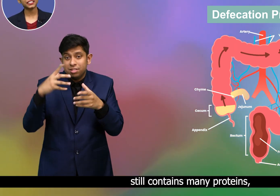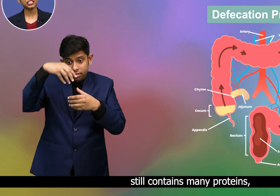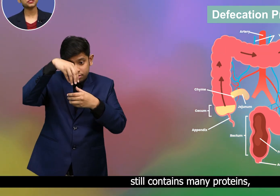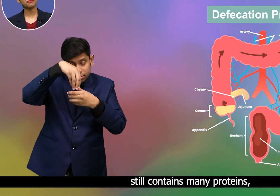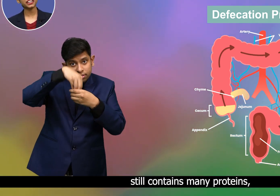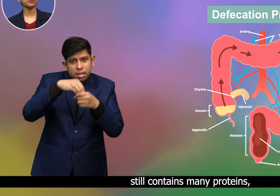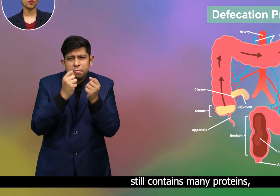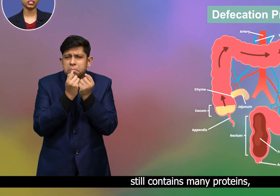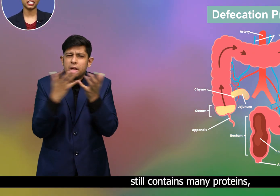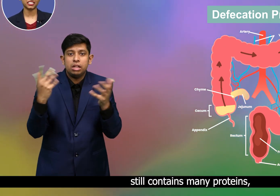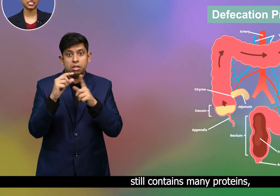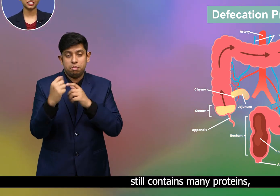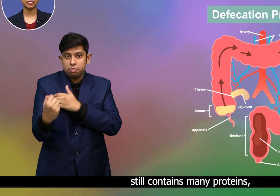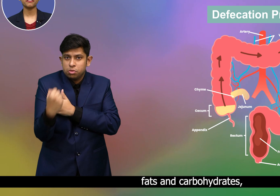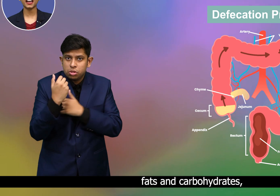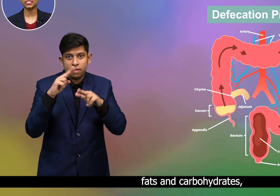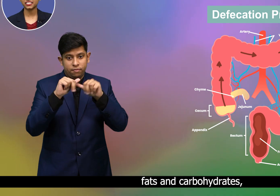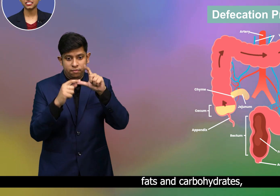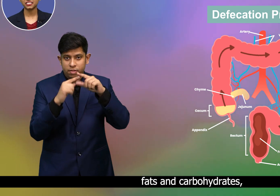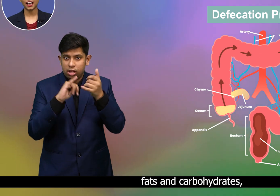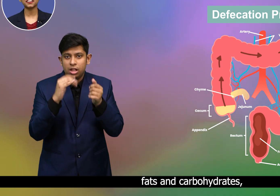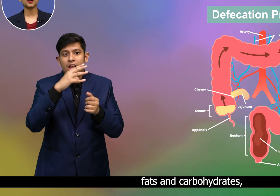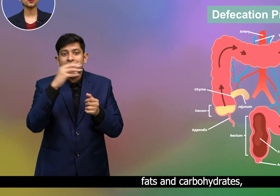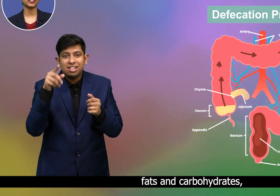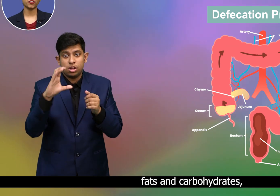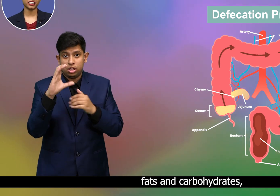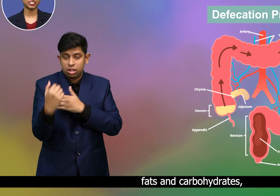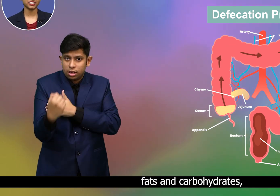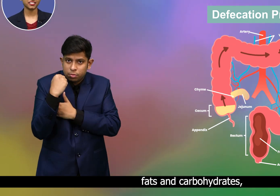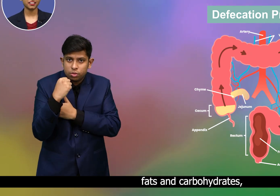still contains many proteins, fats and